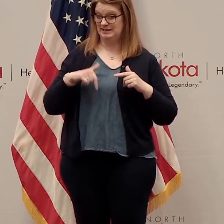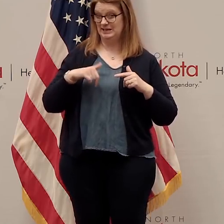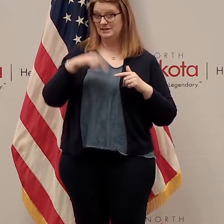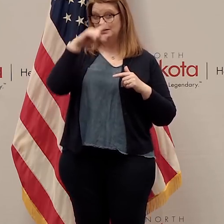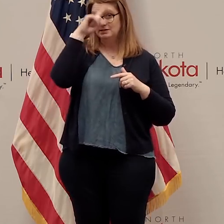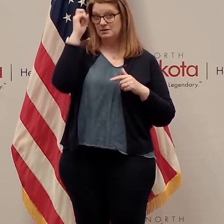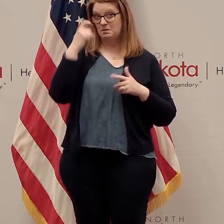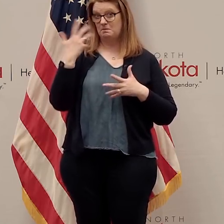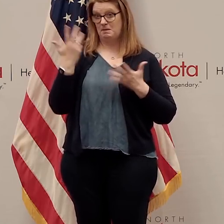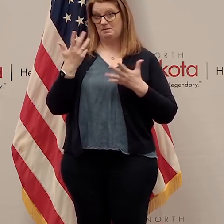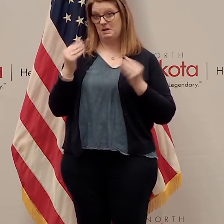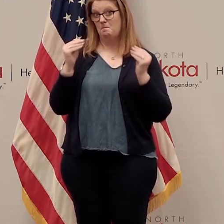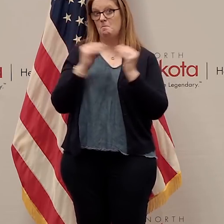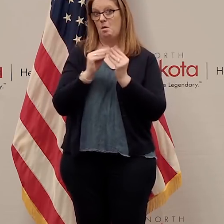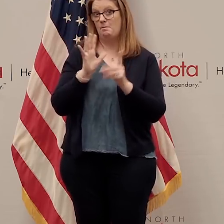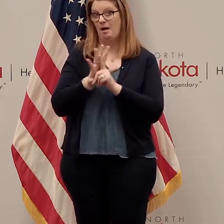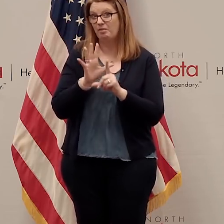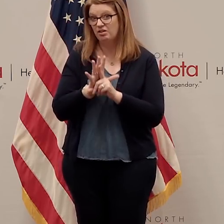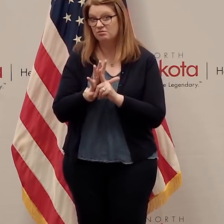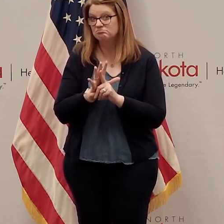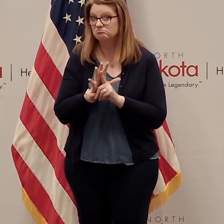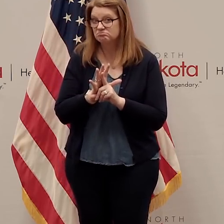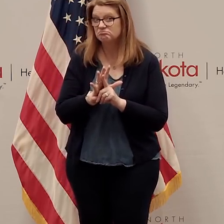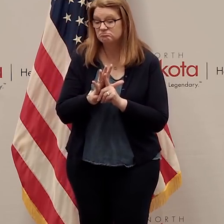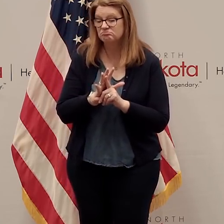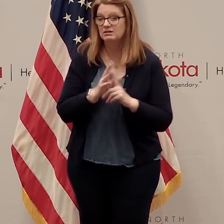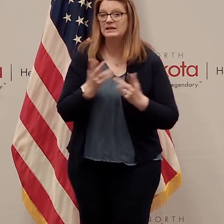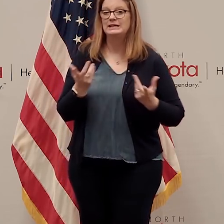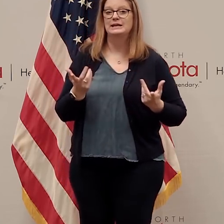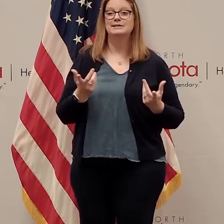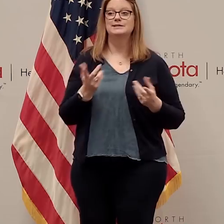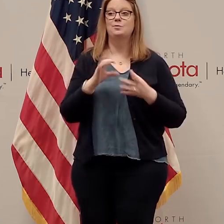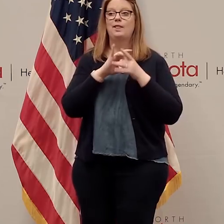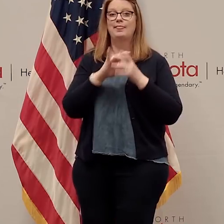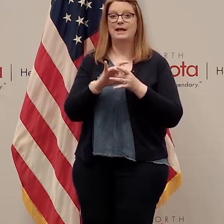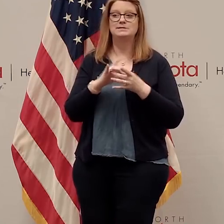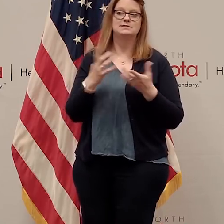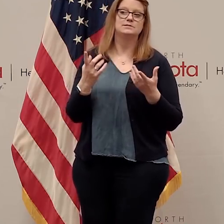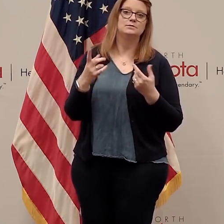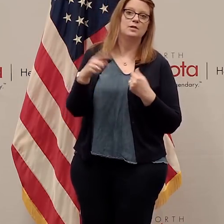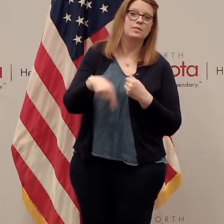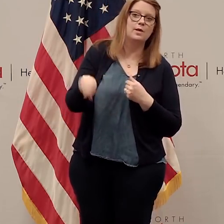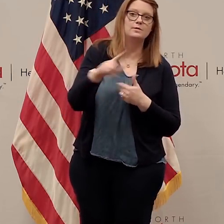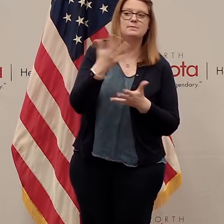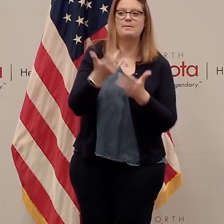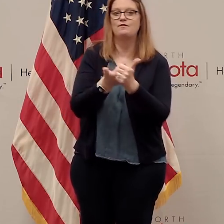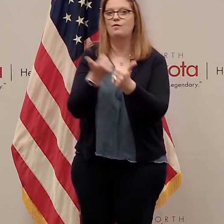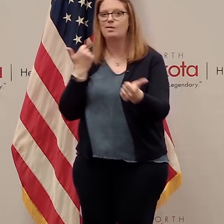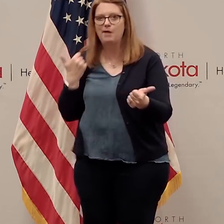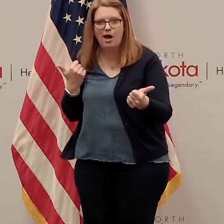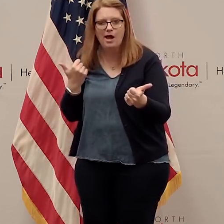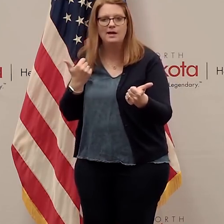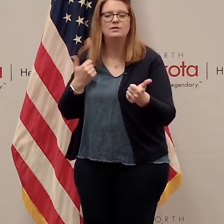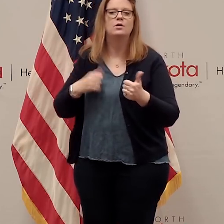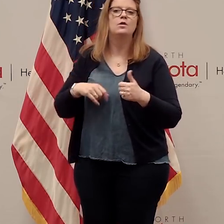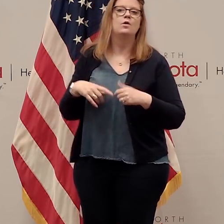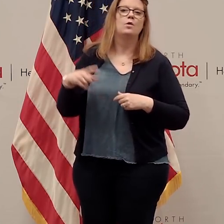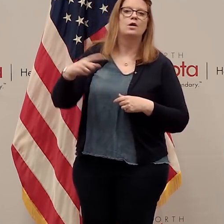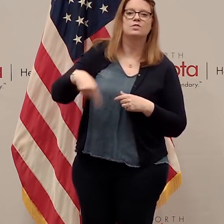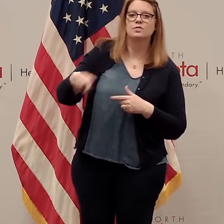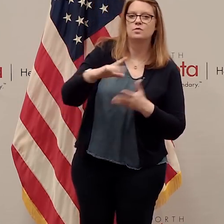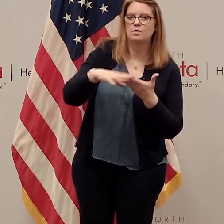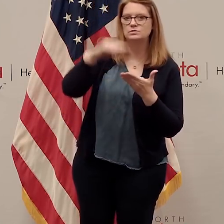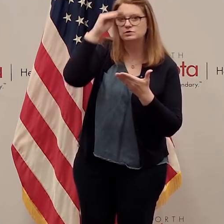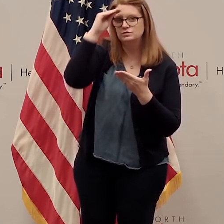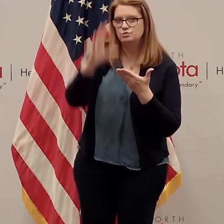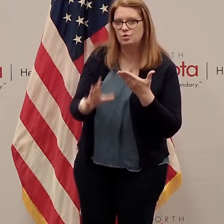activity in school districts this summer, and particularly as it relates to those that may have either fallen behind or those students who want to make